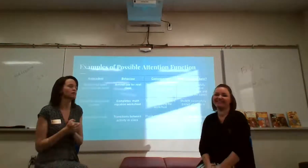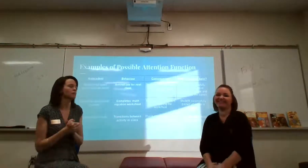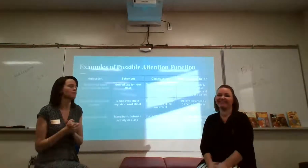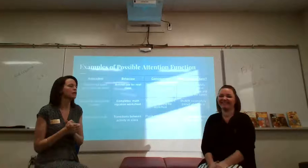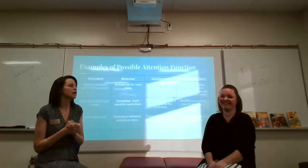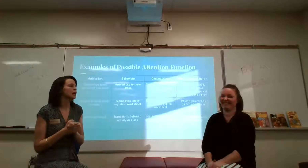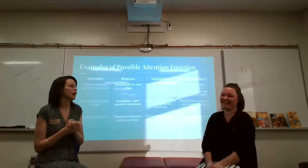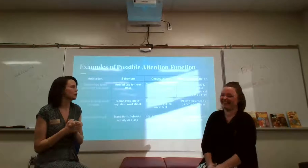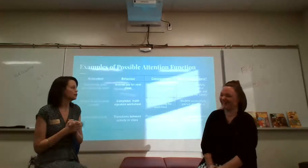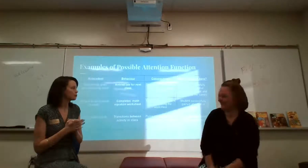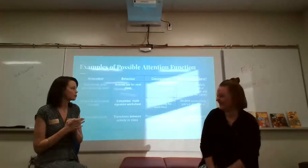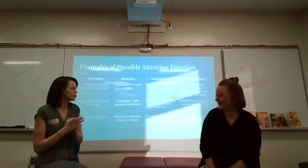awesome.